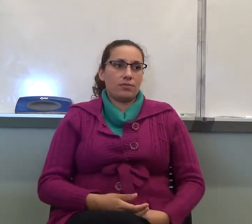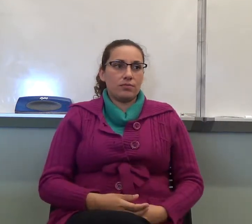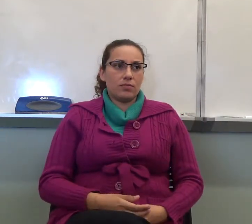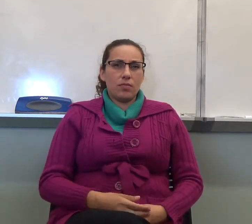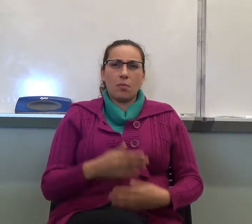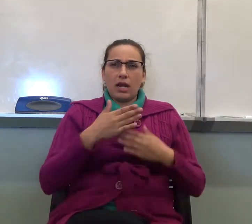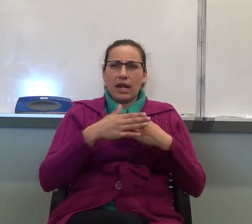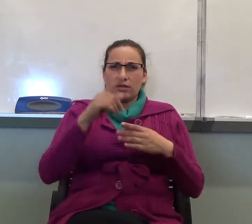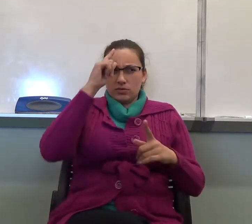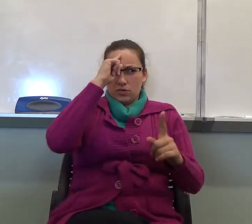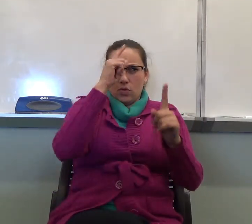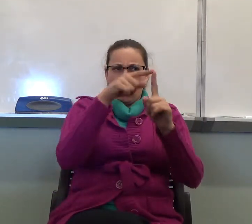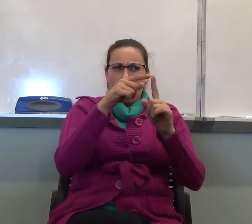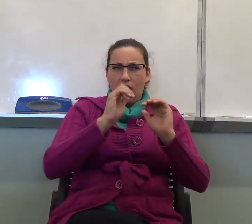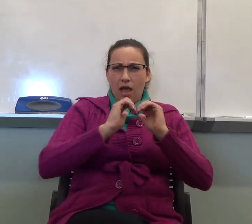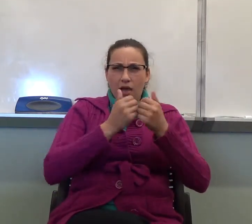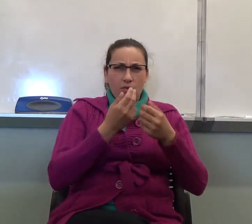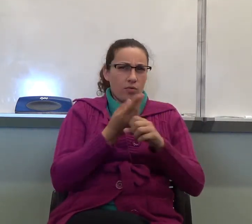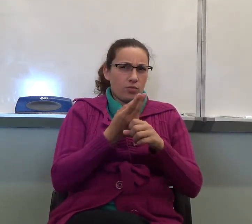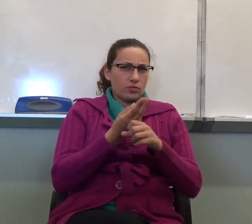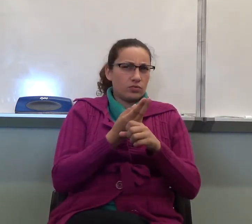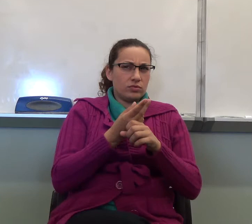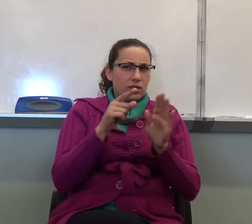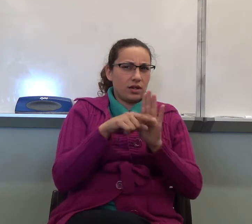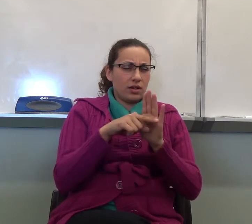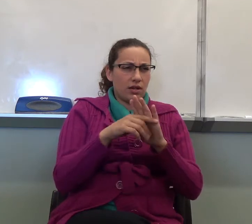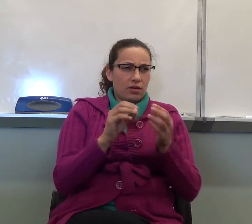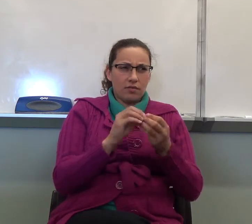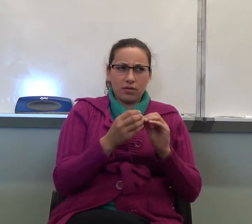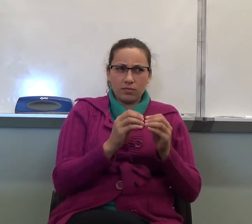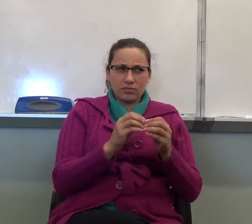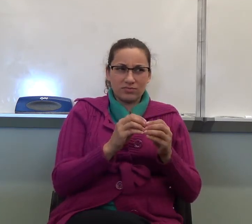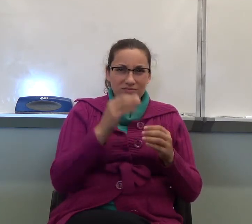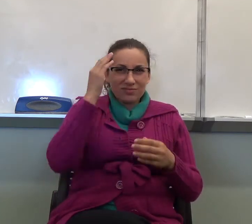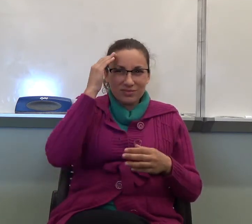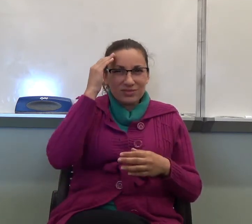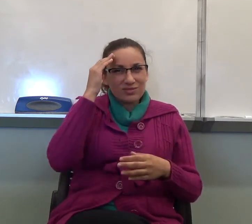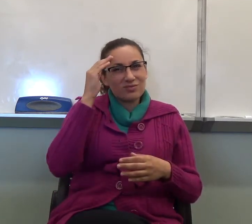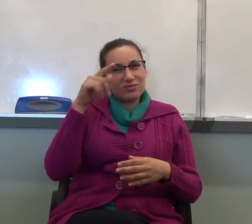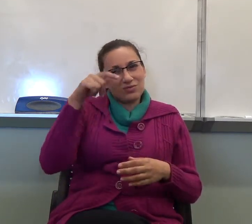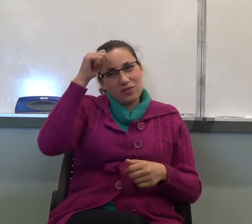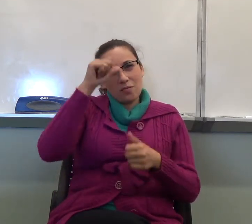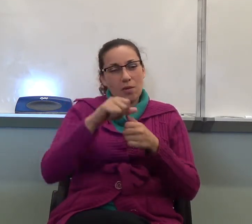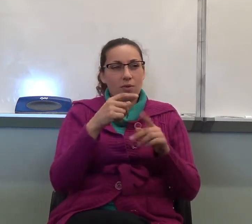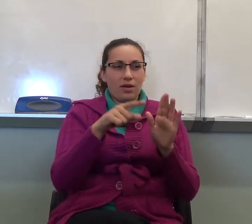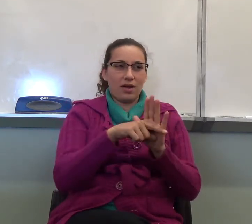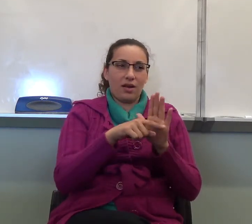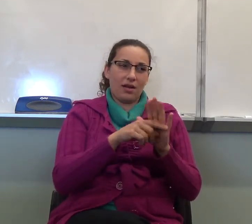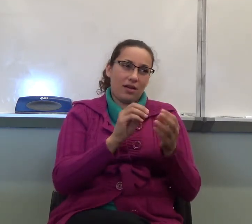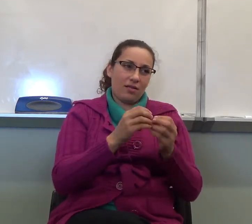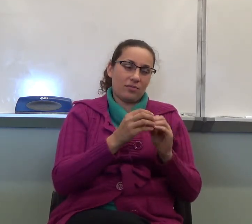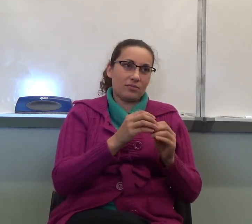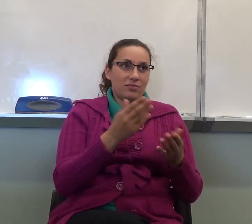operate with the negative numbers? And I'm sure all of you remember negative numbers. Maybe it's not a fond memory,